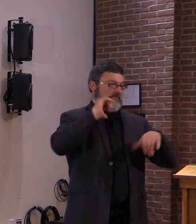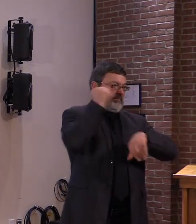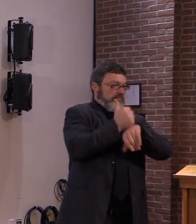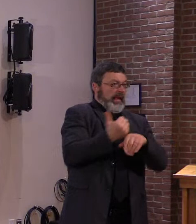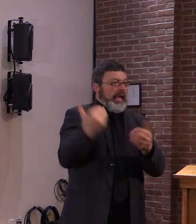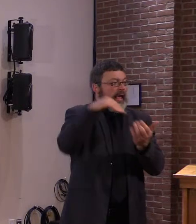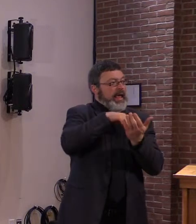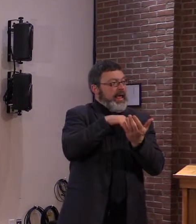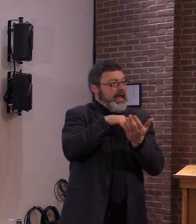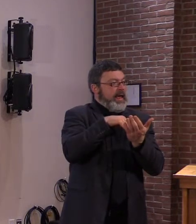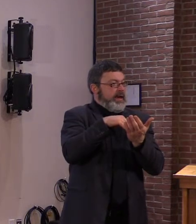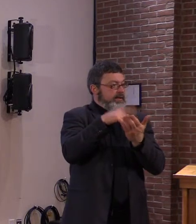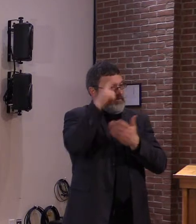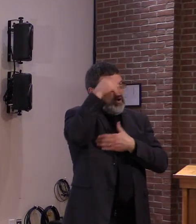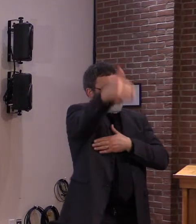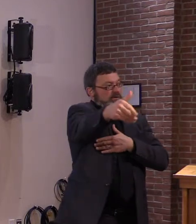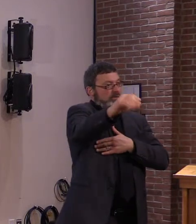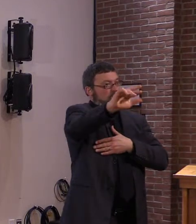need to do that.